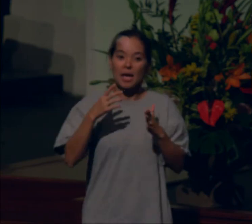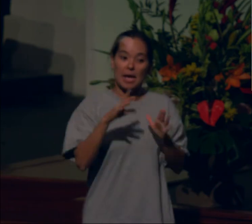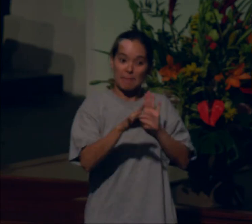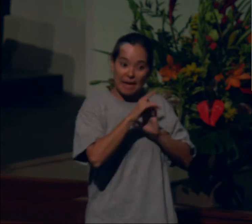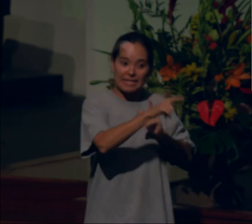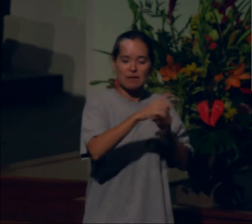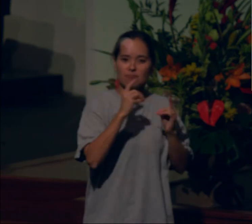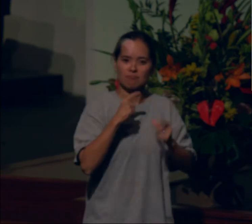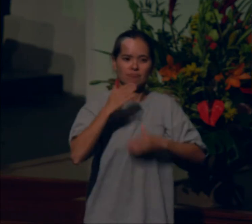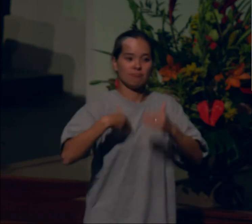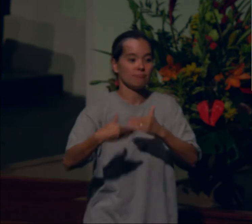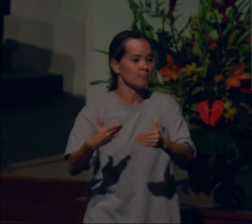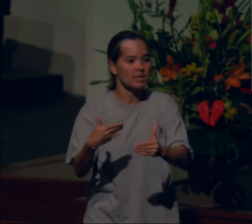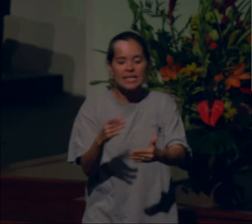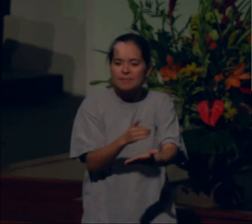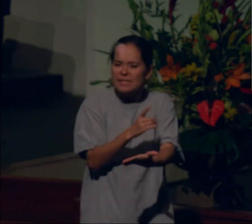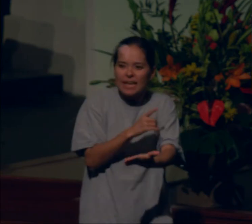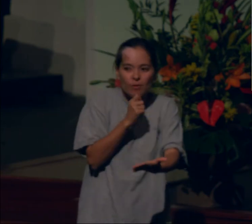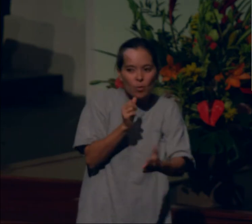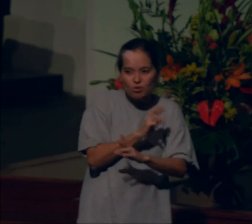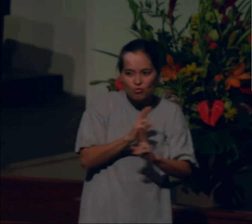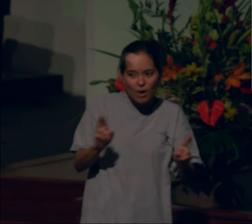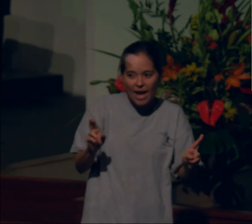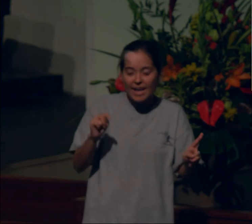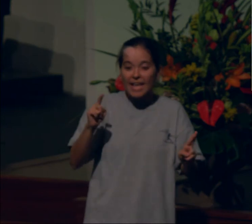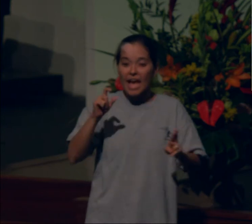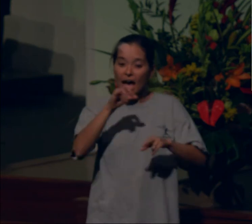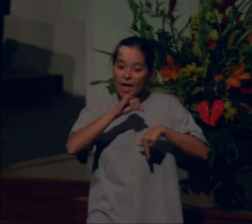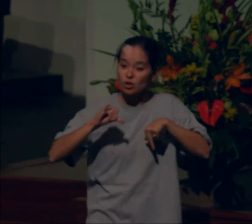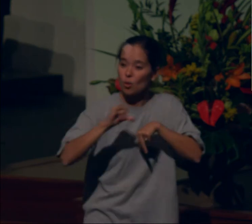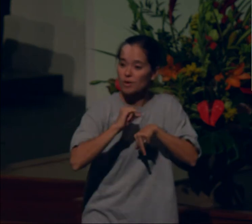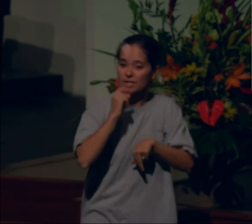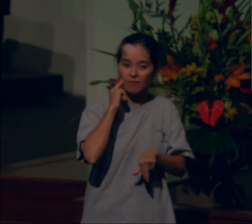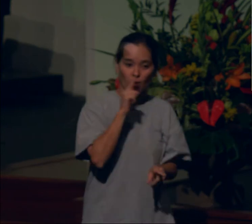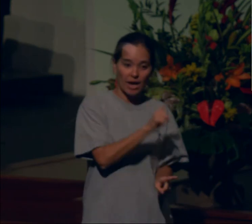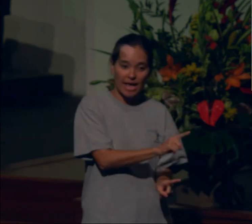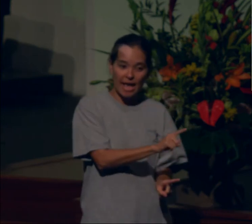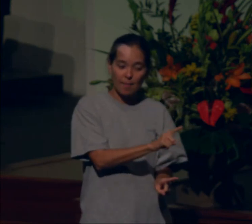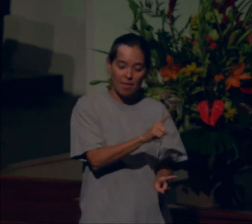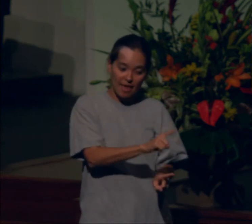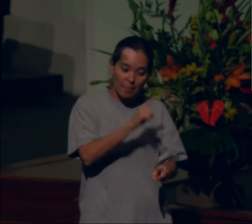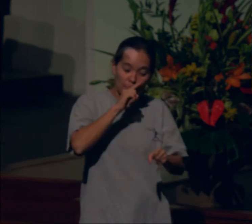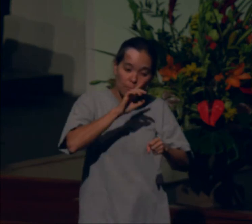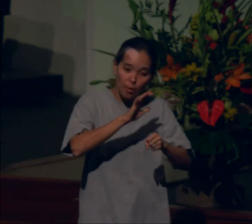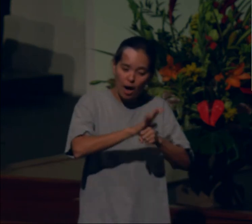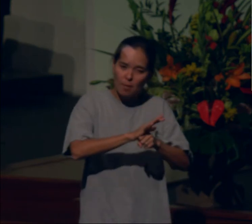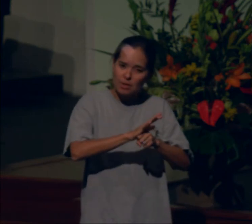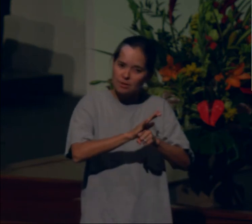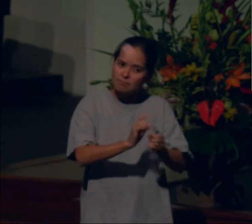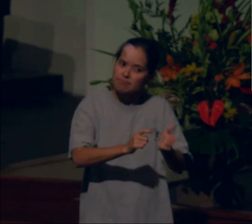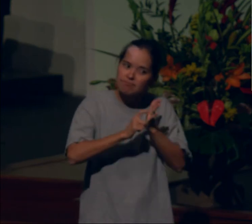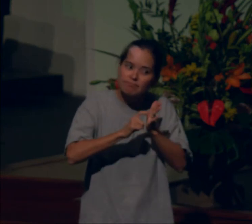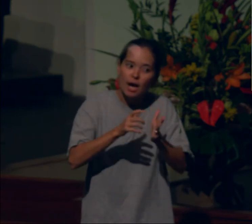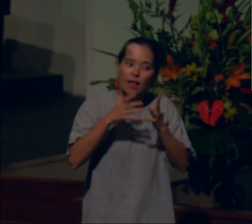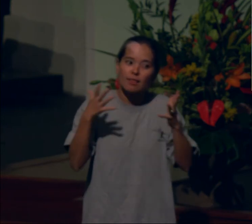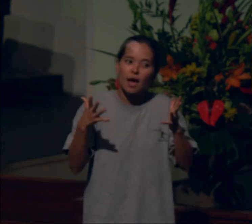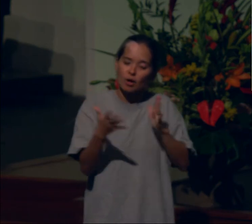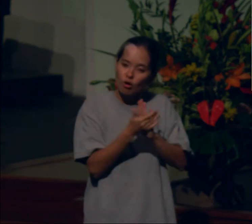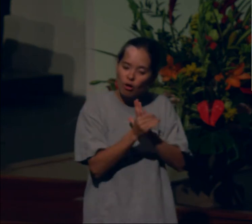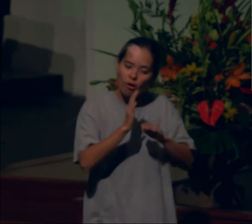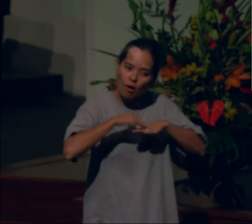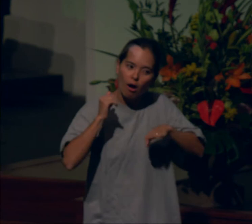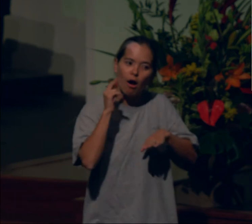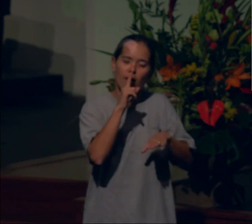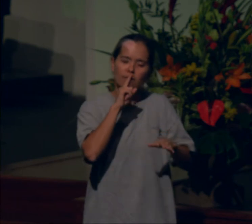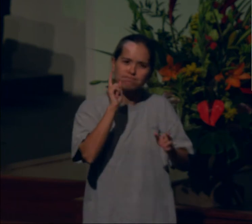But David wasn't ready, because the anointing on him was so demanding. The call and the gift on him was